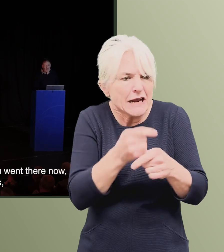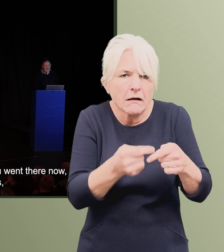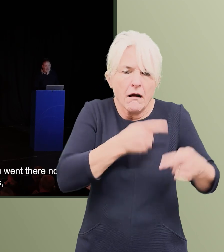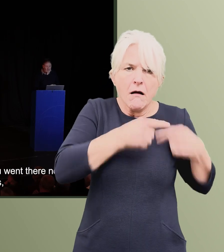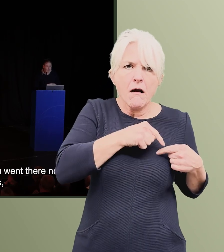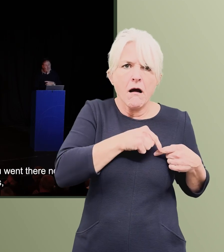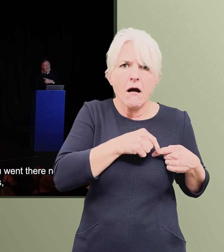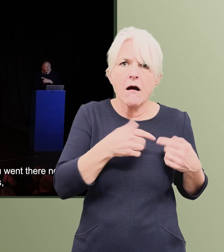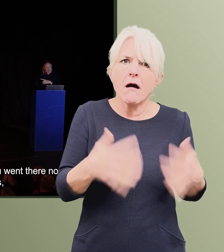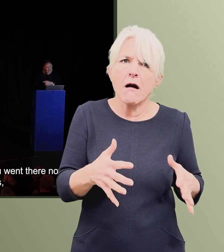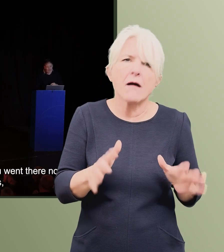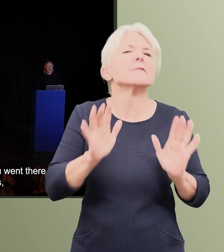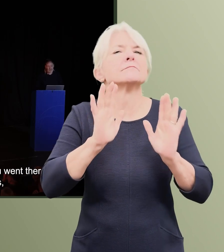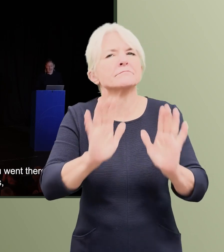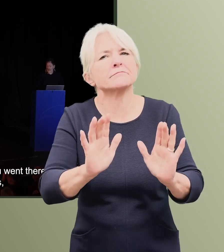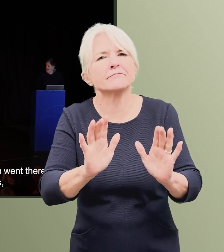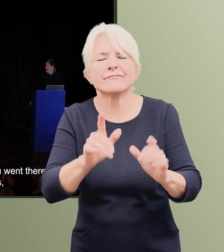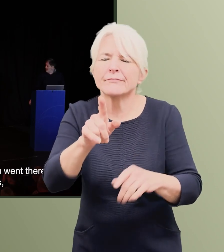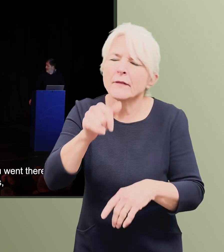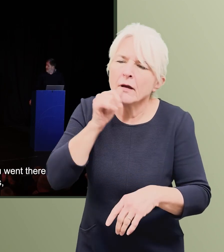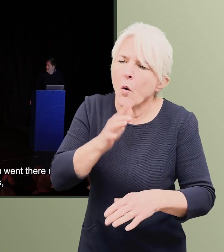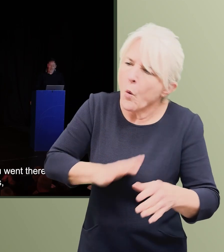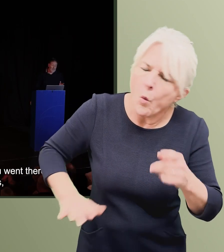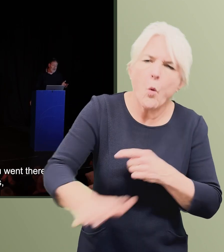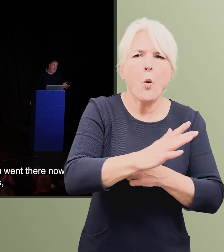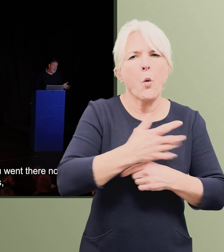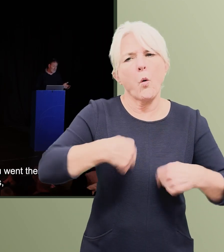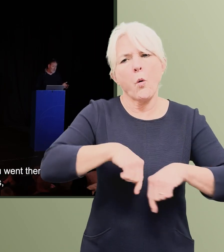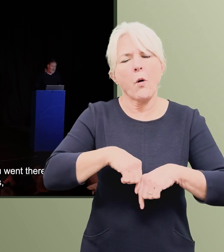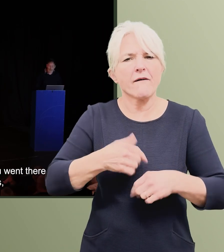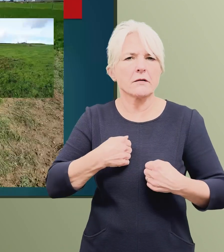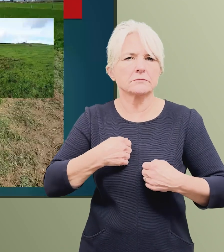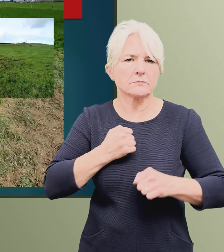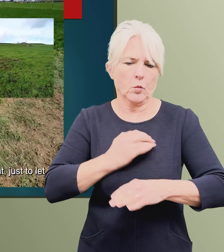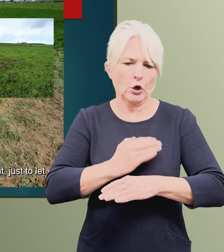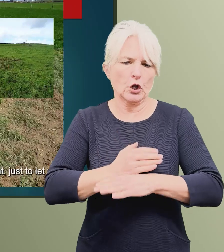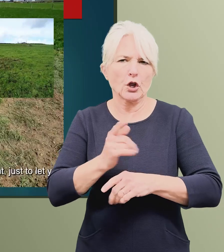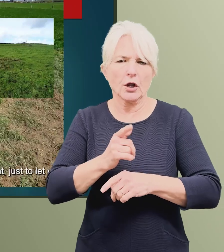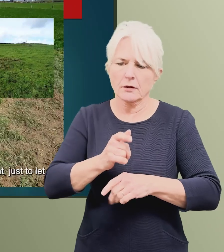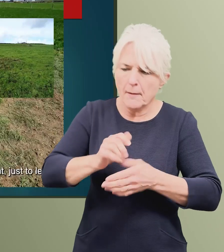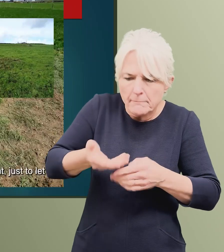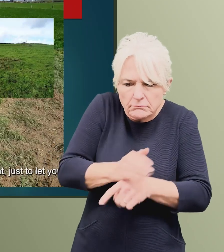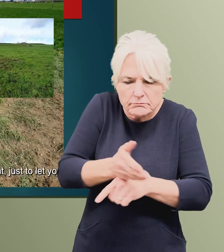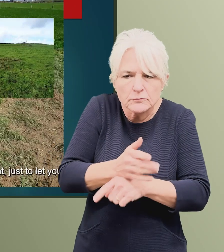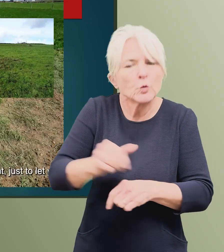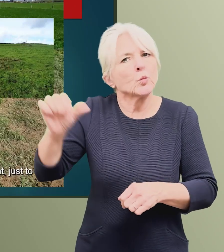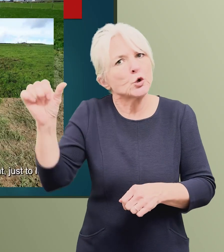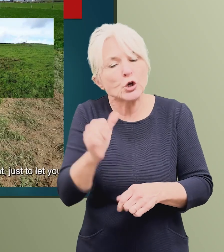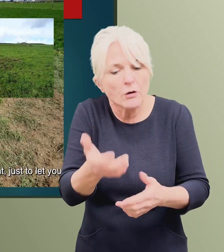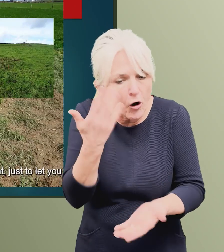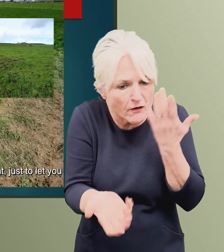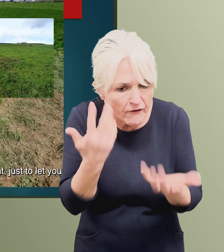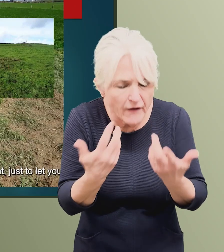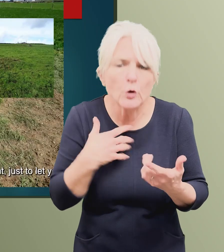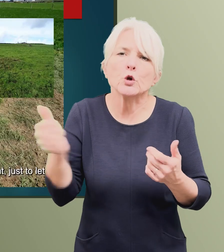hate returfing, but we returfed. And now the site, if you went there now, you wouldn't even know where it is. So anyway, so that's where